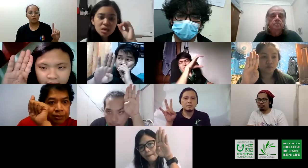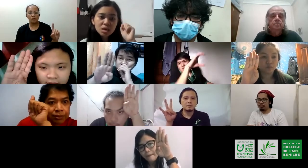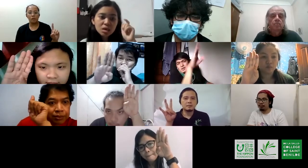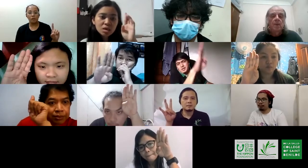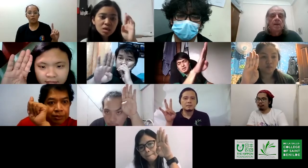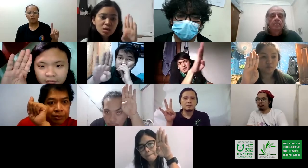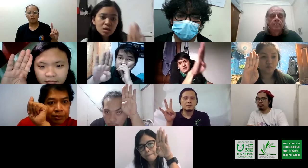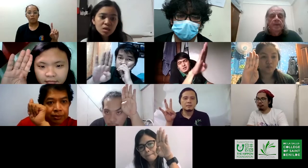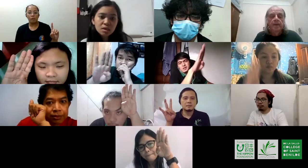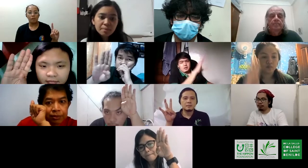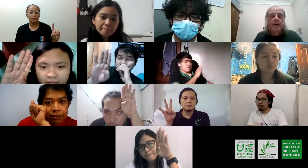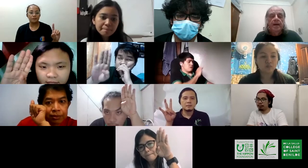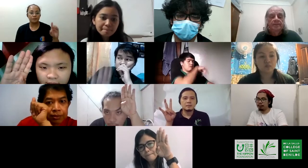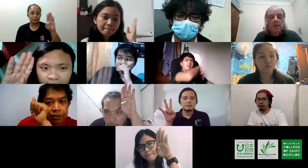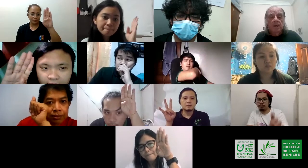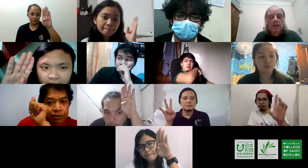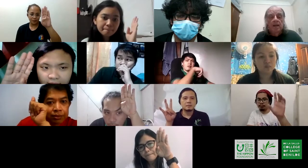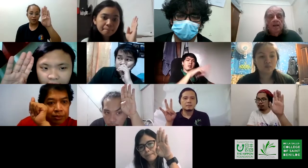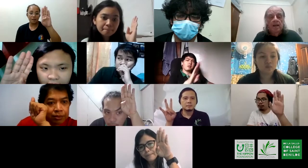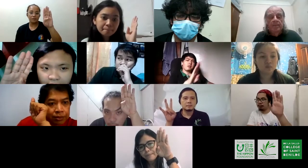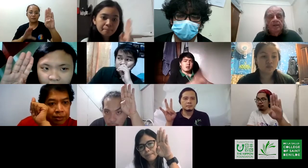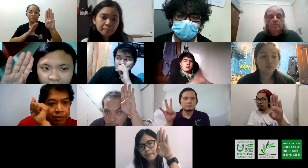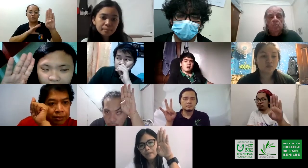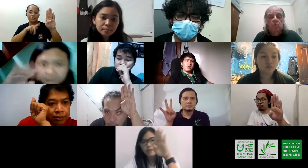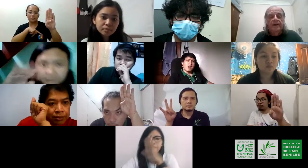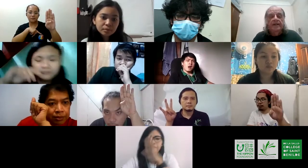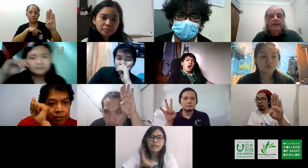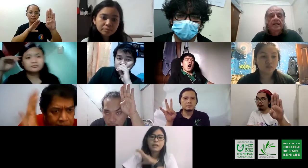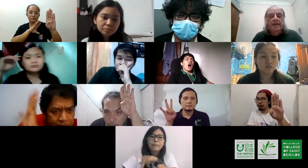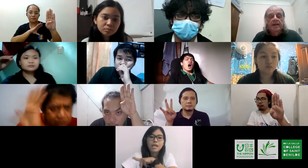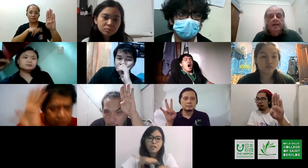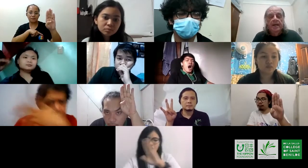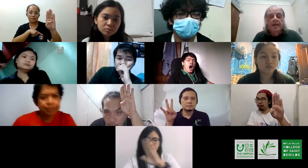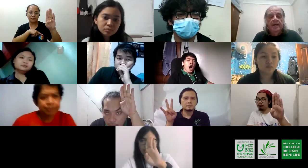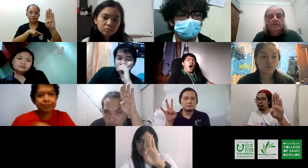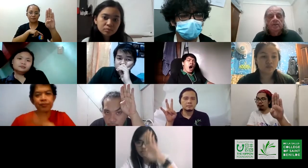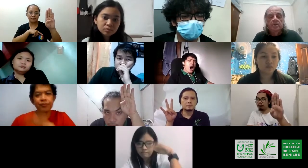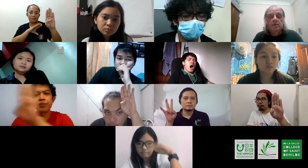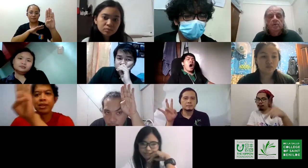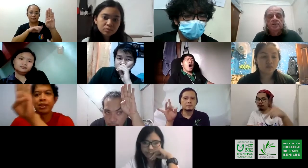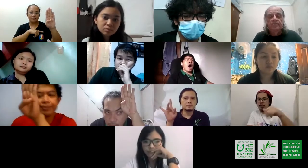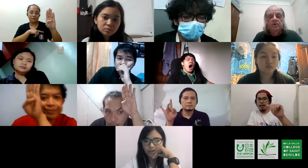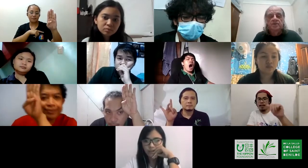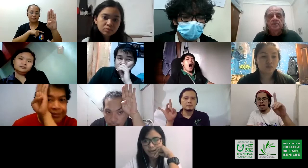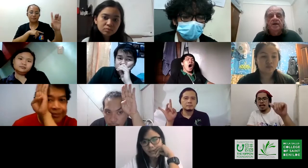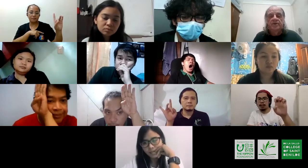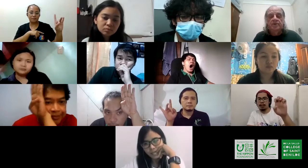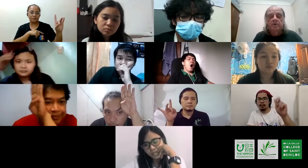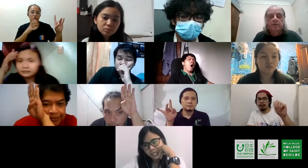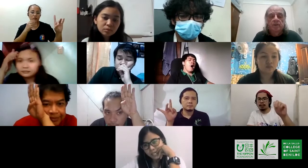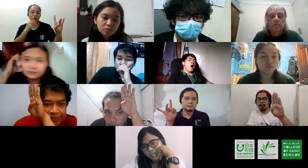PhD in linguistics? A. Teagle, B. Patton, C. Canapel, D. Foster.